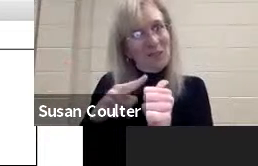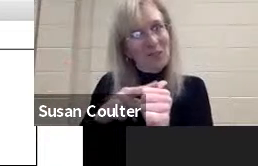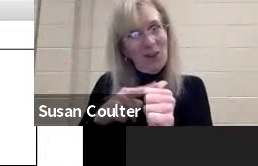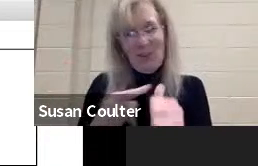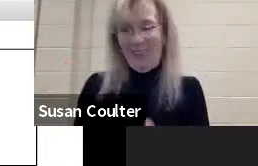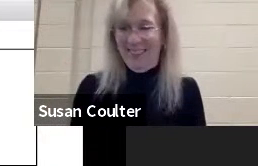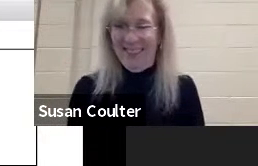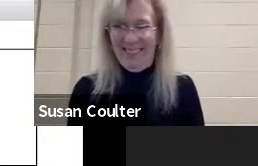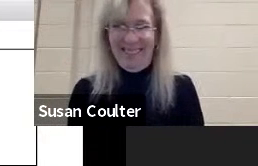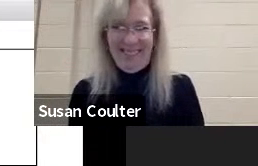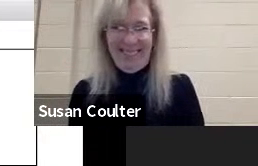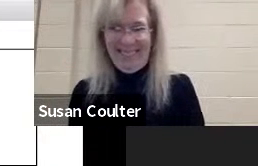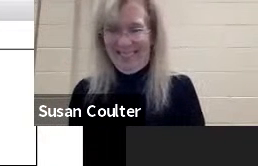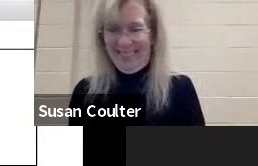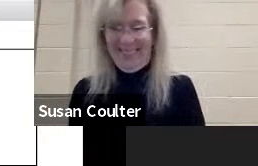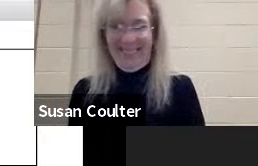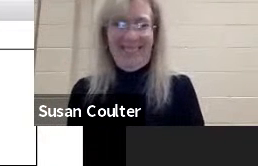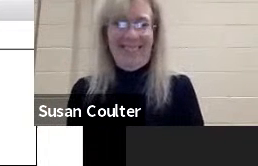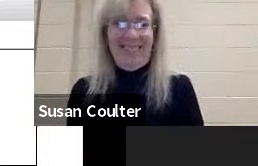instructions first.